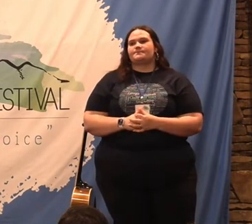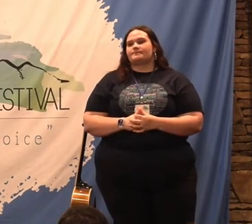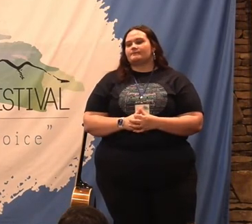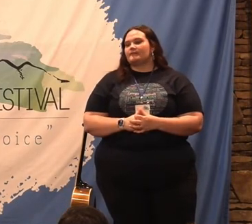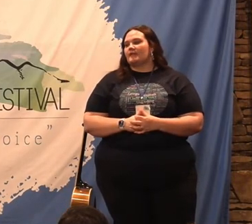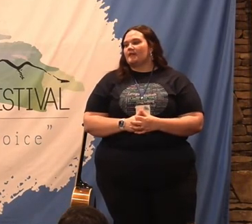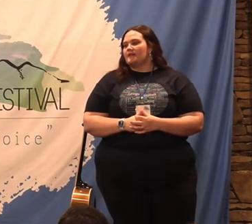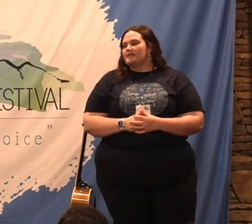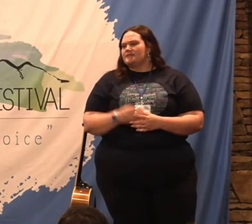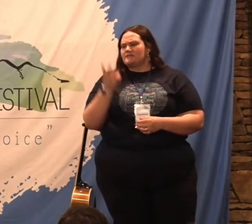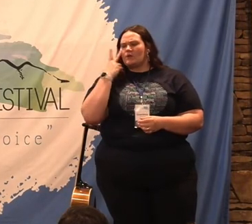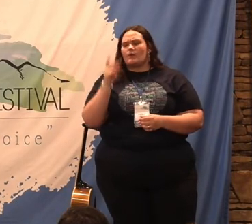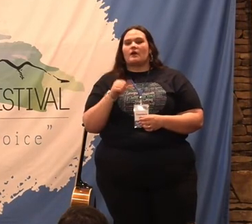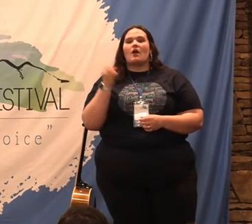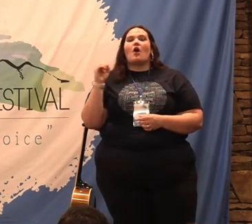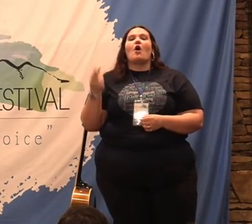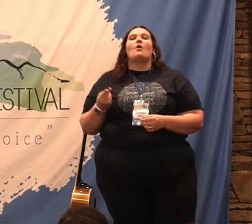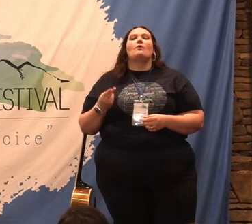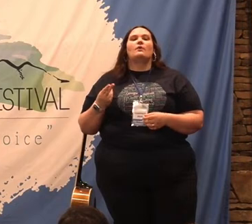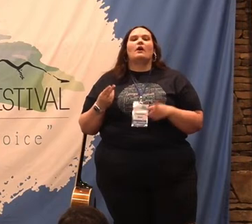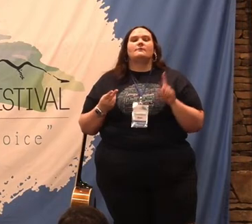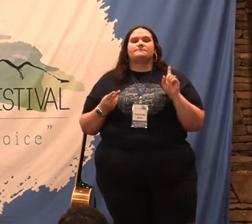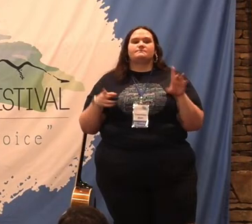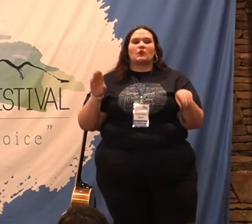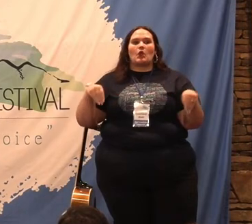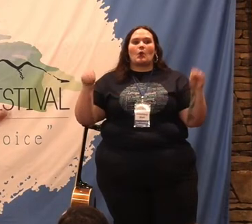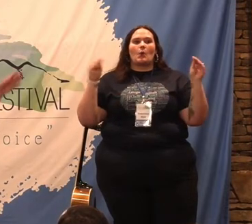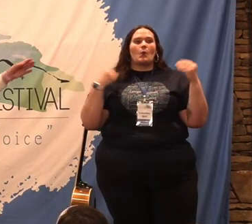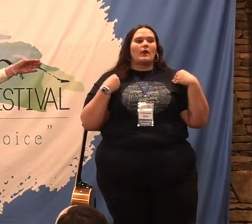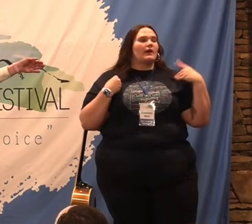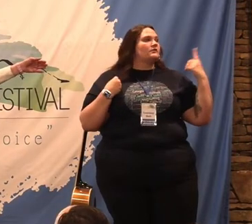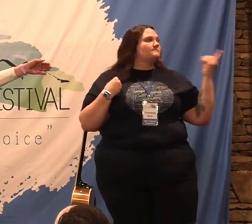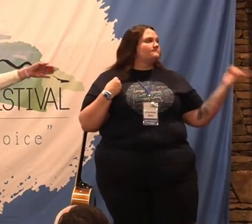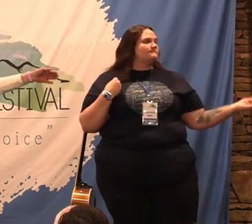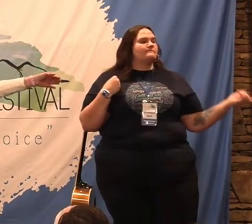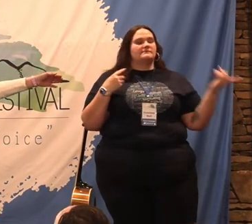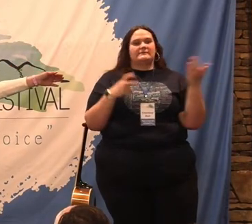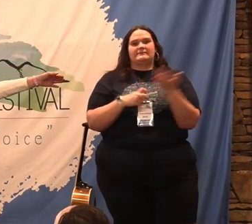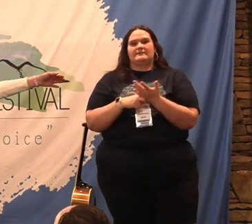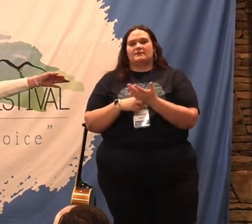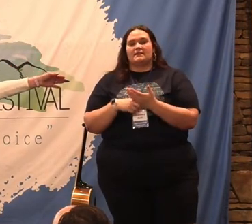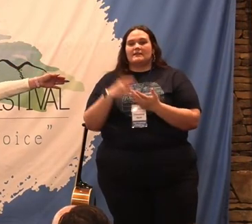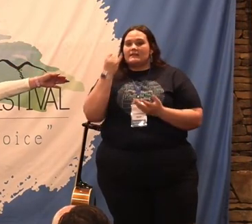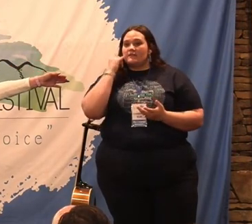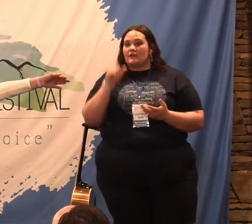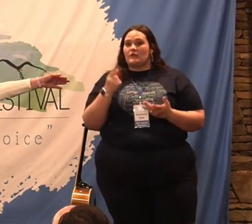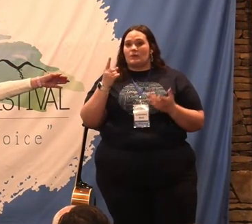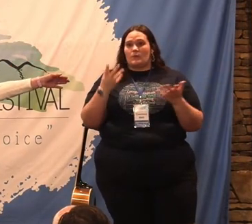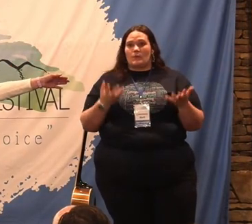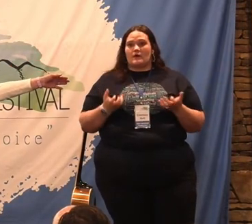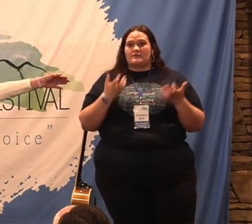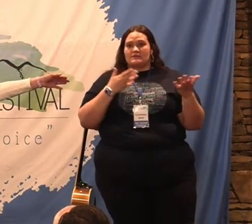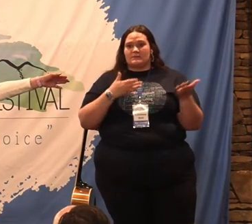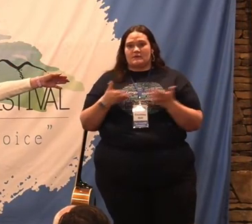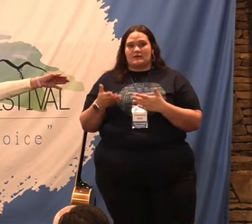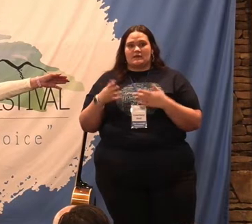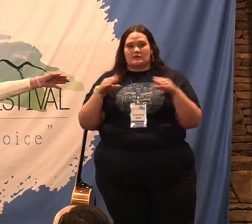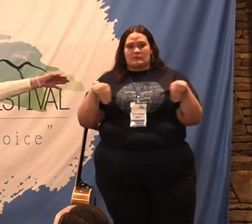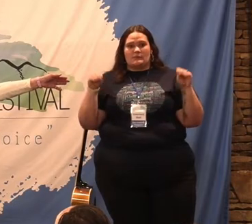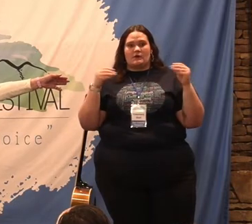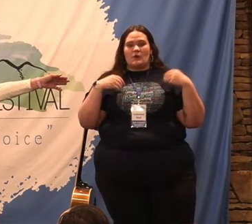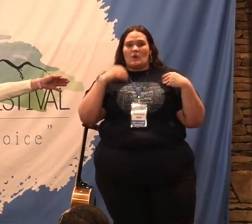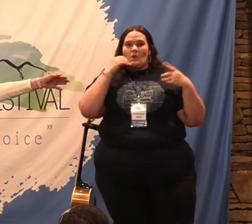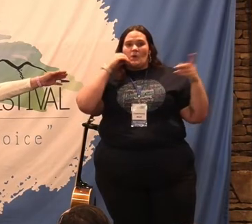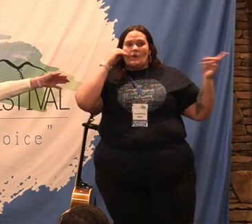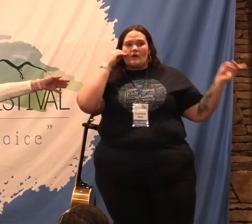Oh, let's see what else. Oh, the quilt raffle. If anybody wants to take this quilt home, and I don't know of anybody